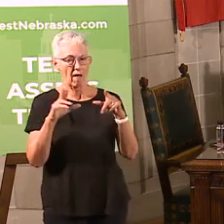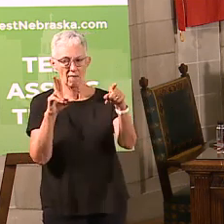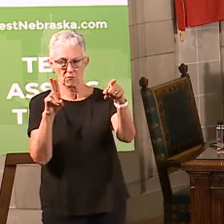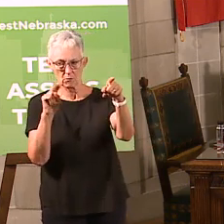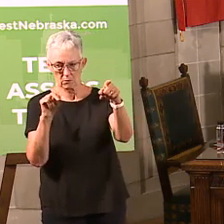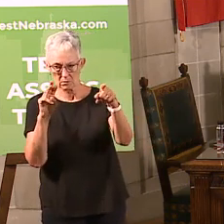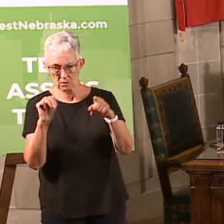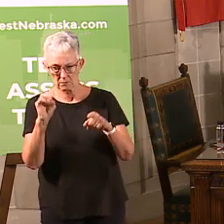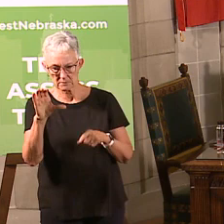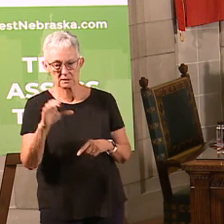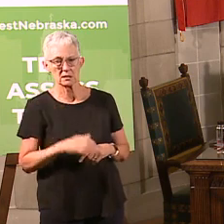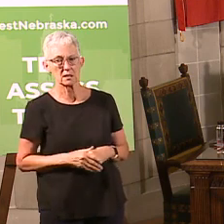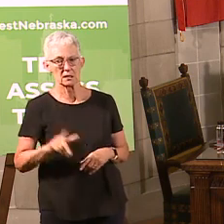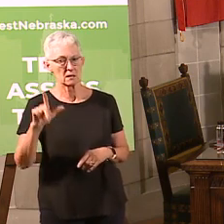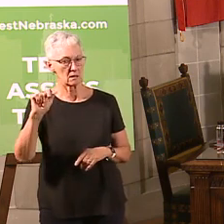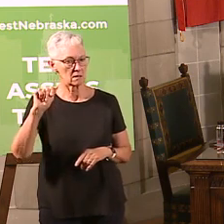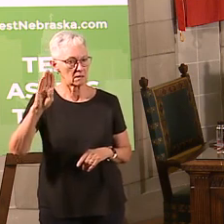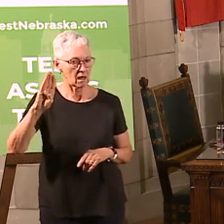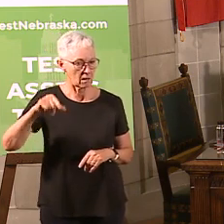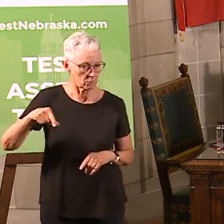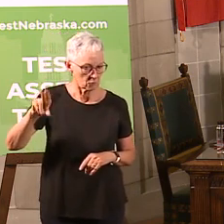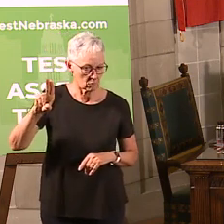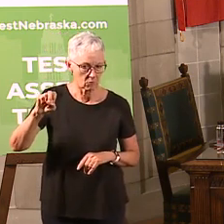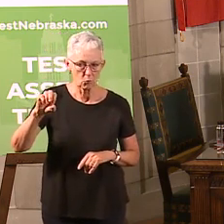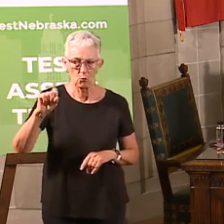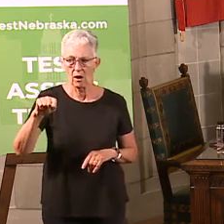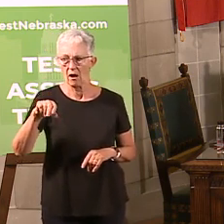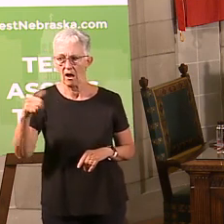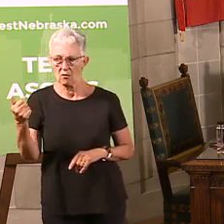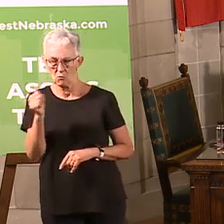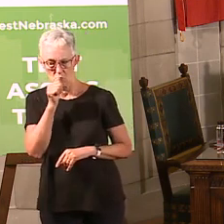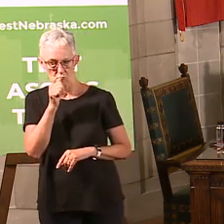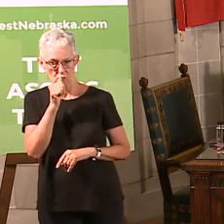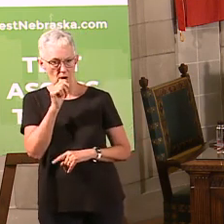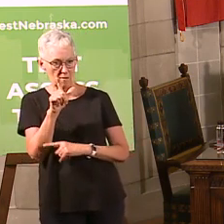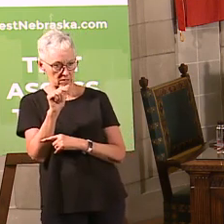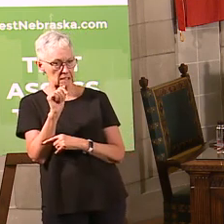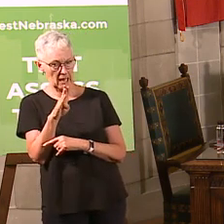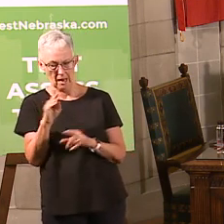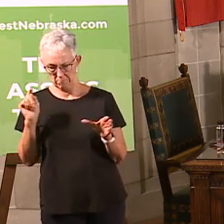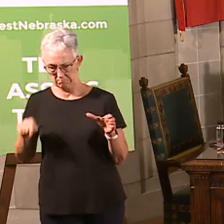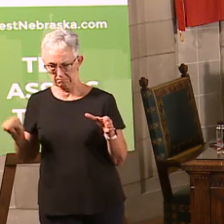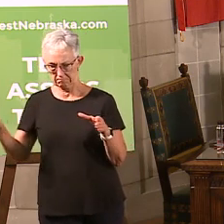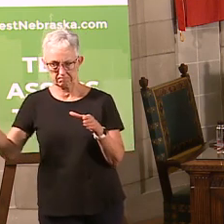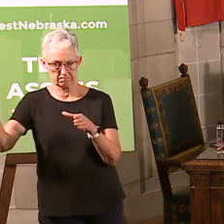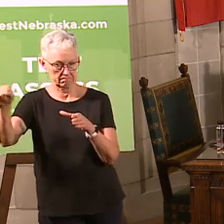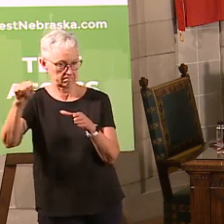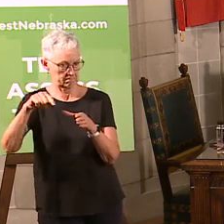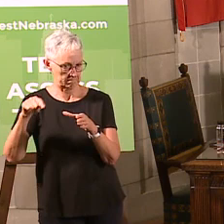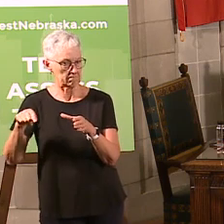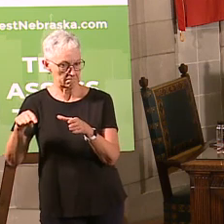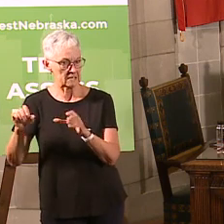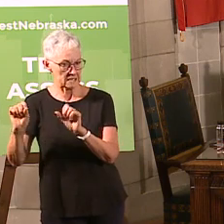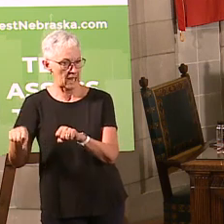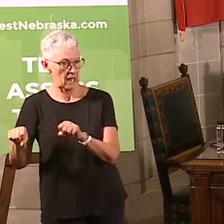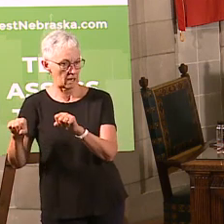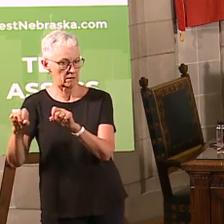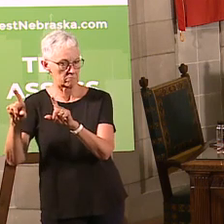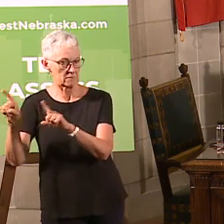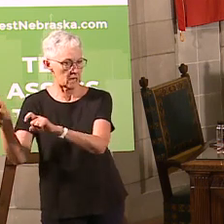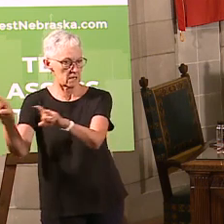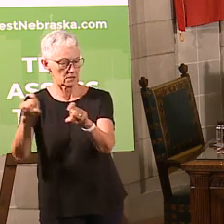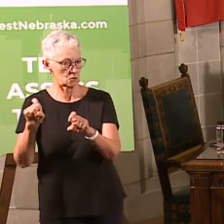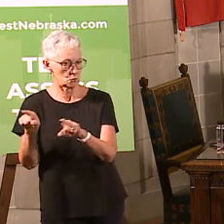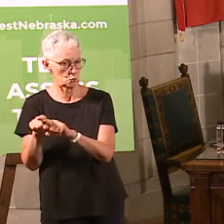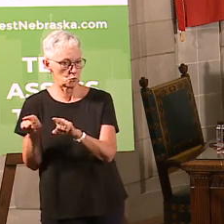there like LabCorp and Quest. So we do have other channels that we are doing testing through, and that's all on top of what we're doing